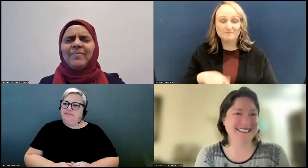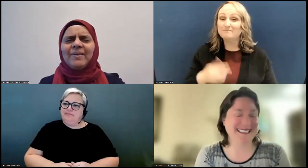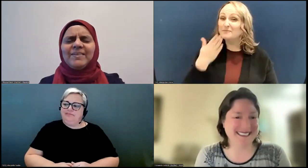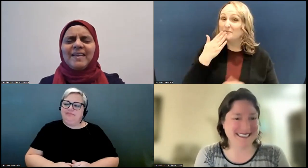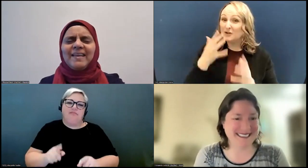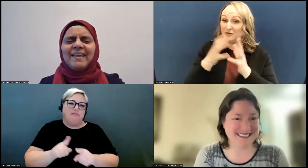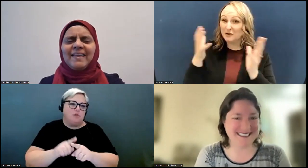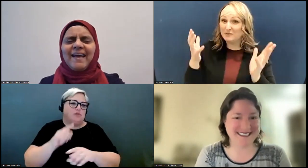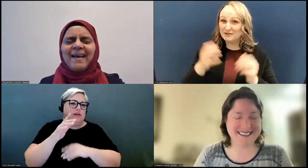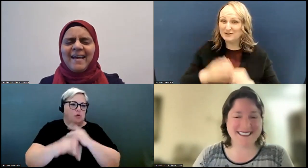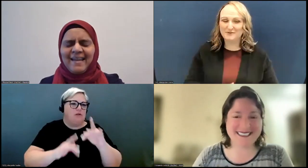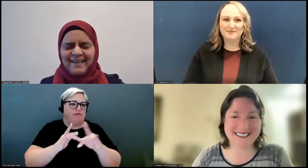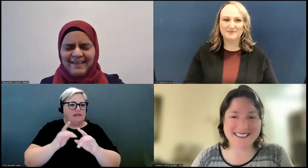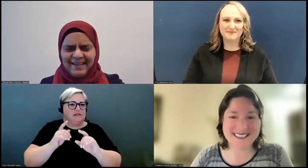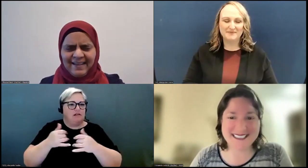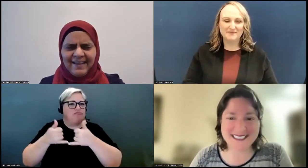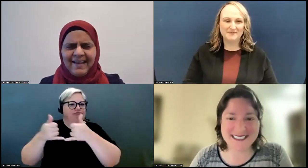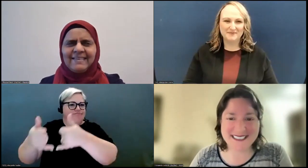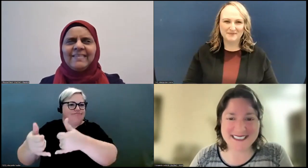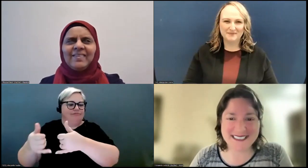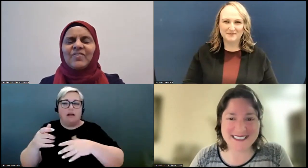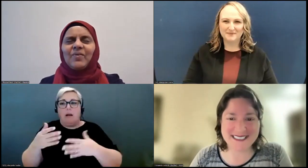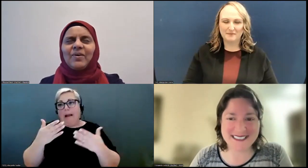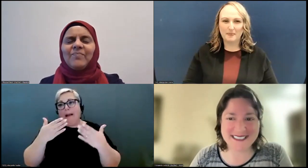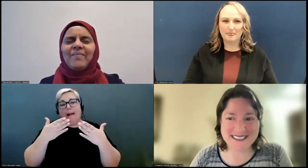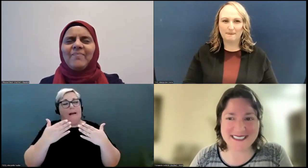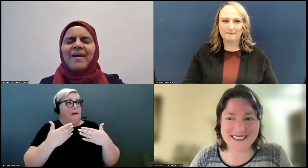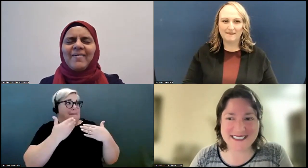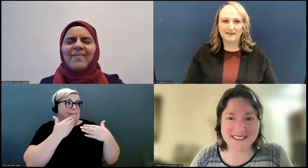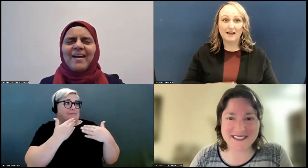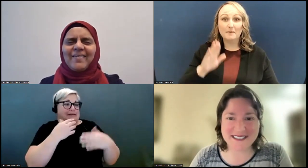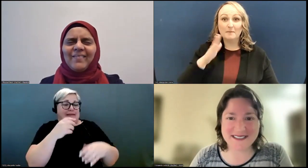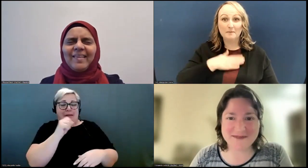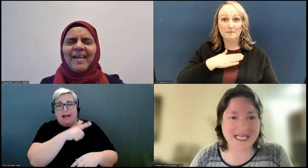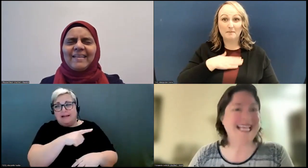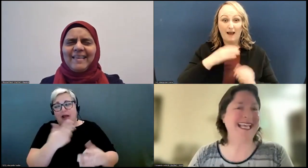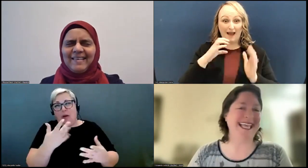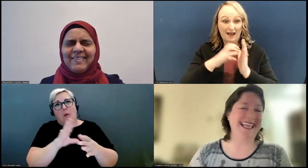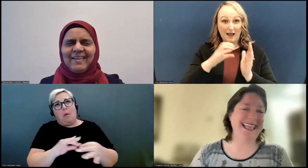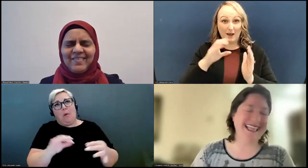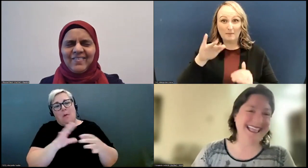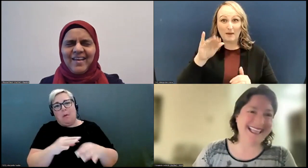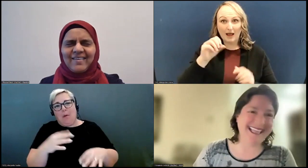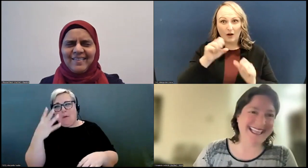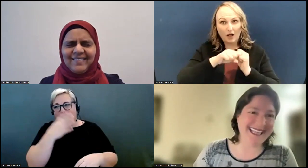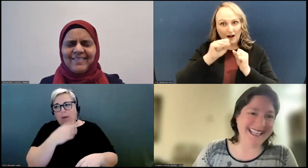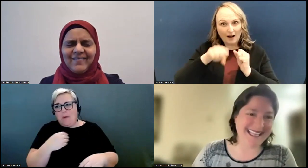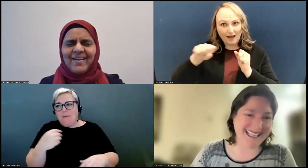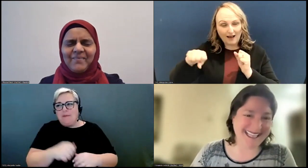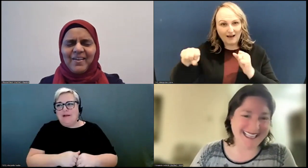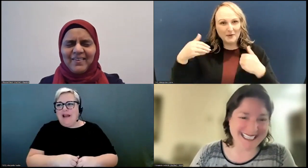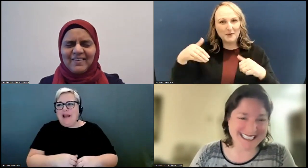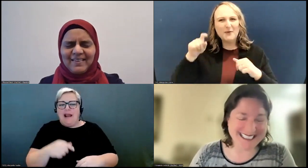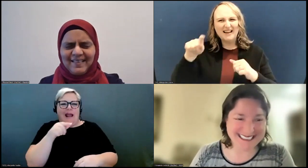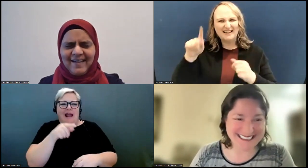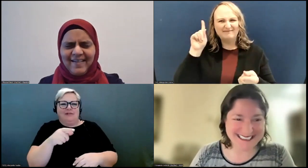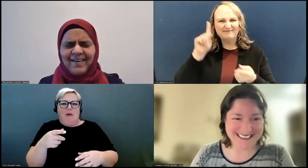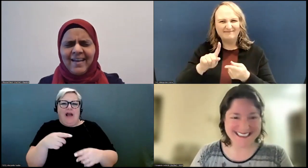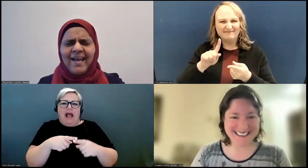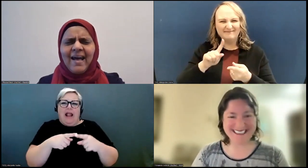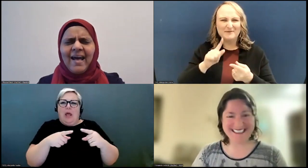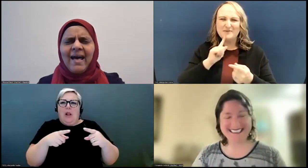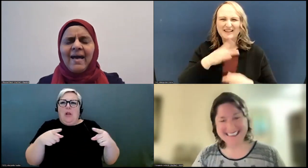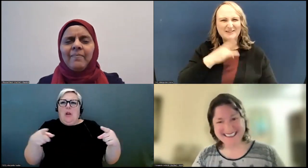really appreciate it. I need to shorten my bio. I don't like lengthy introductions, so my apologies